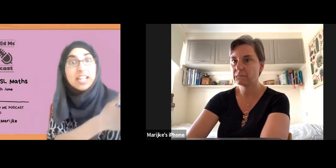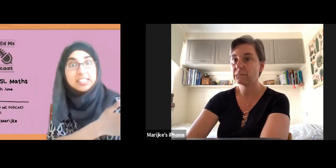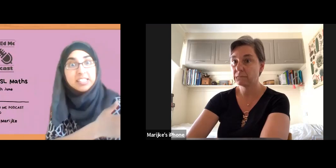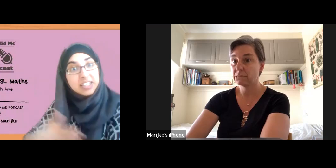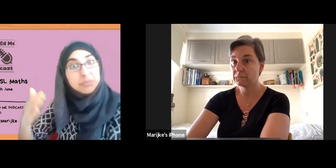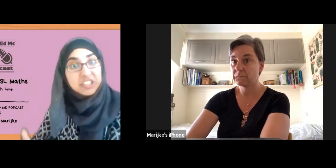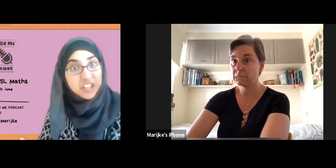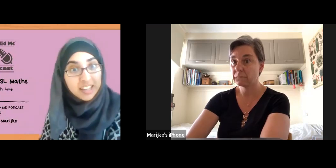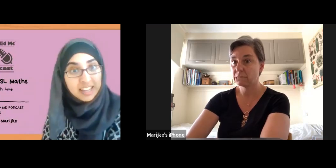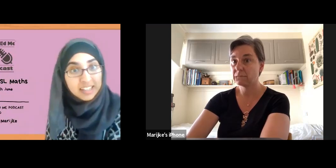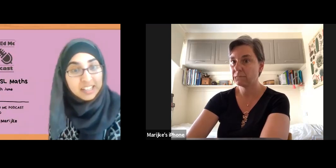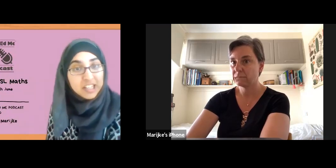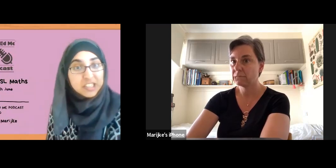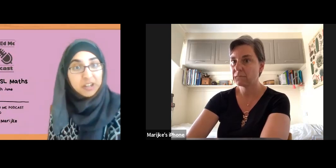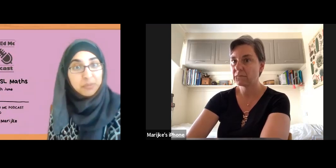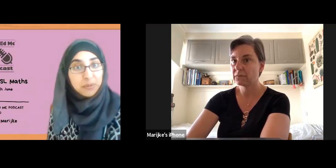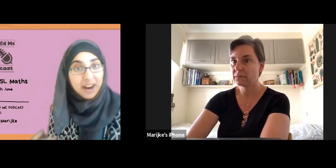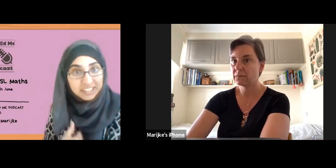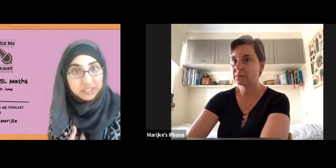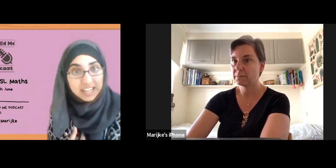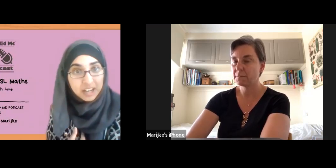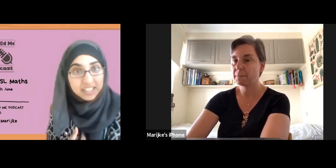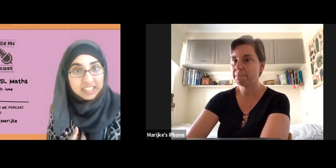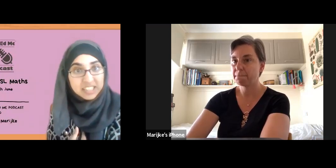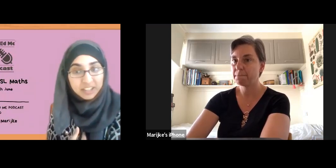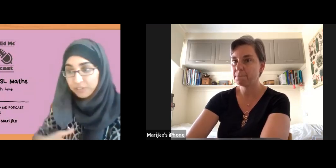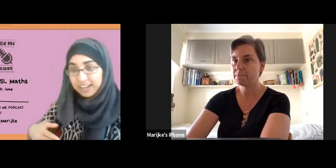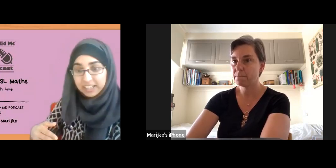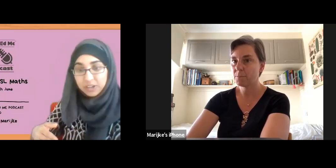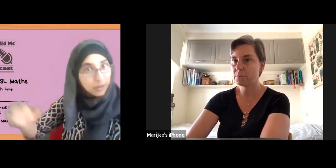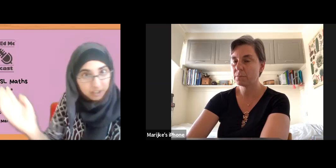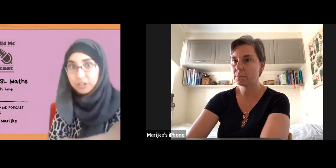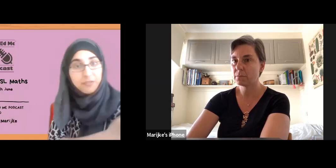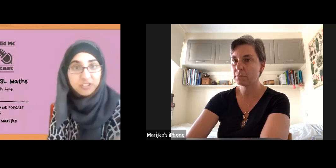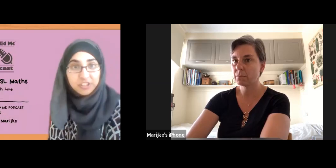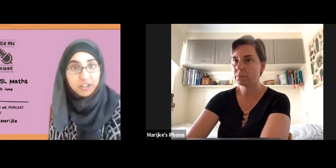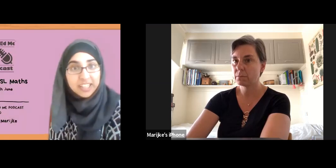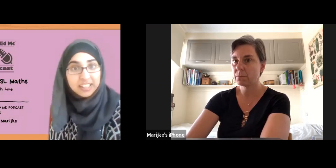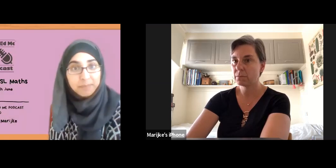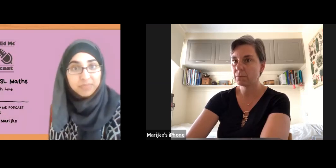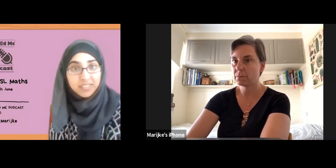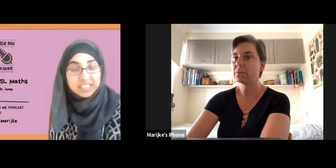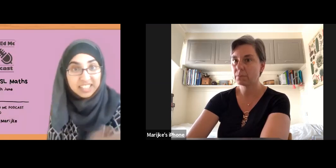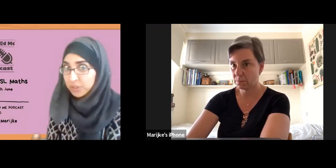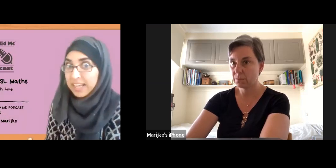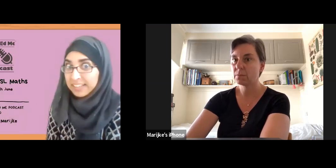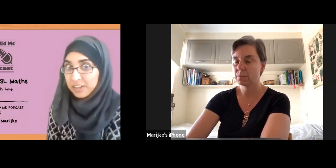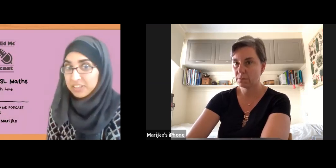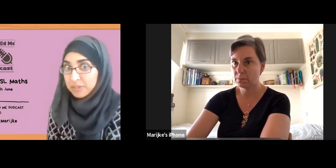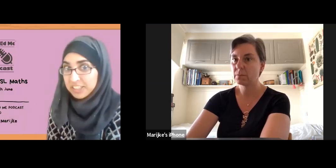learned, because we're going to start again. So what I do now is I go, right, we're not going to focus on the curriculum. I can do that now because I'm not teaching in